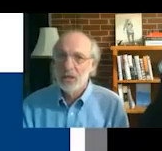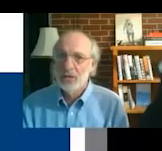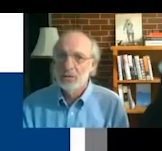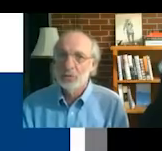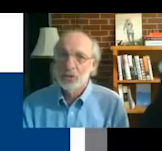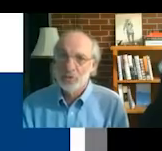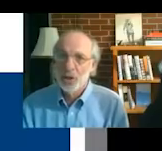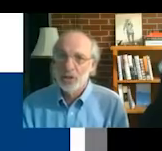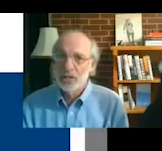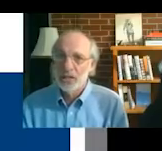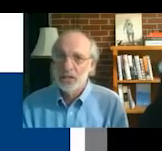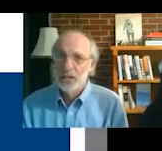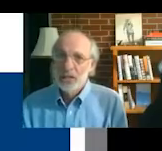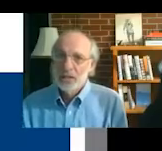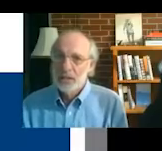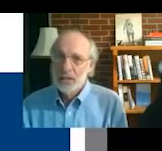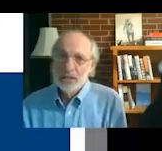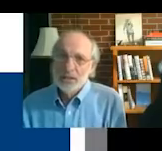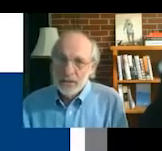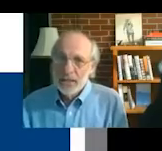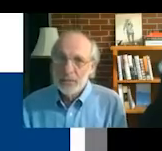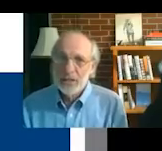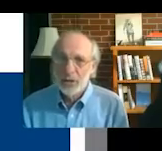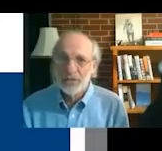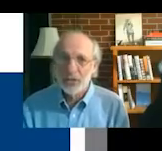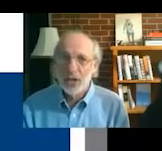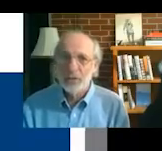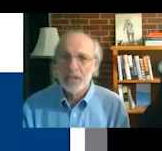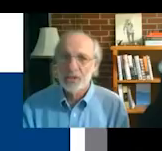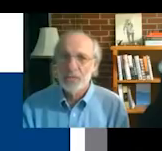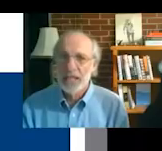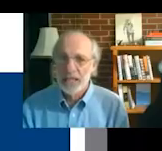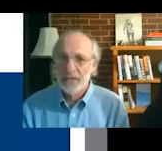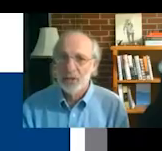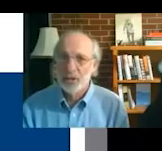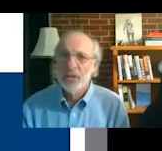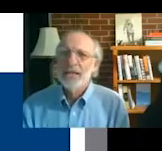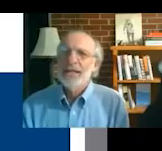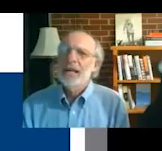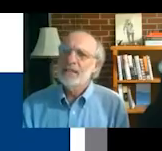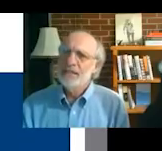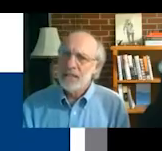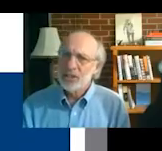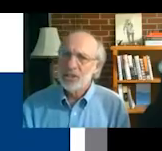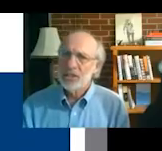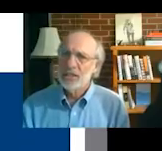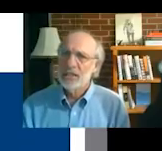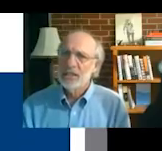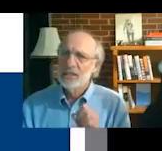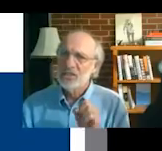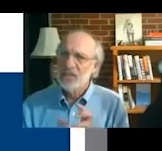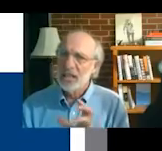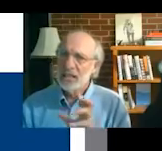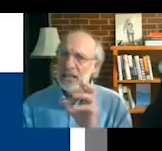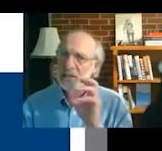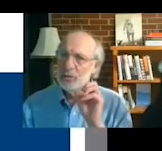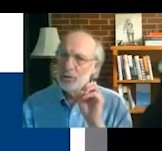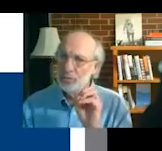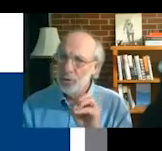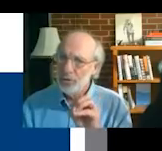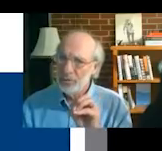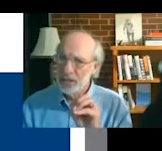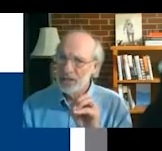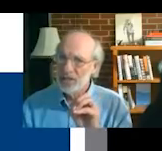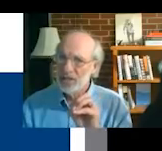system of responding that can be involved in complex behavior. Additionally, sign